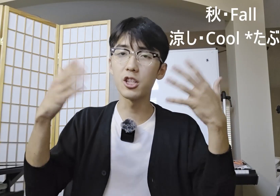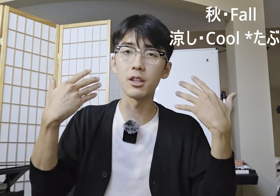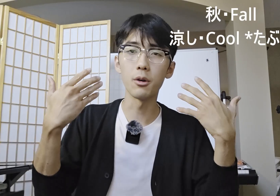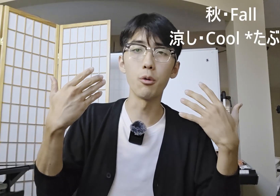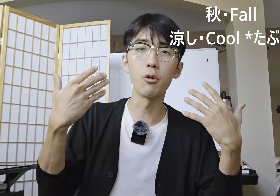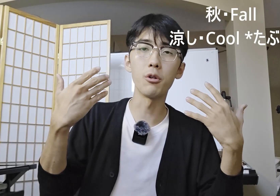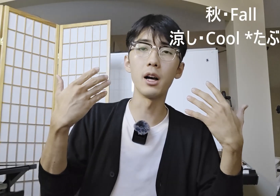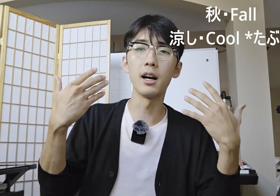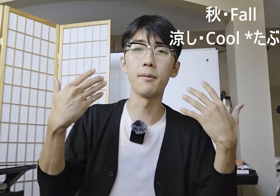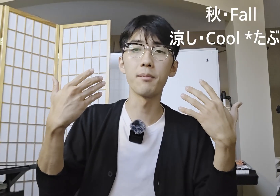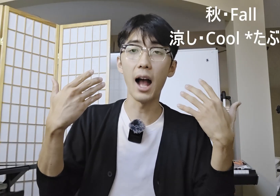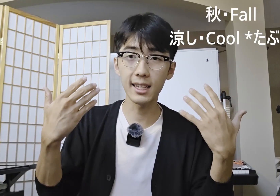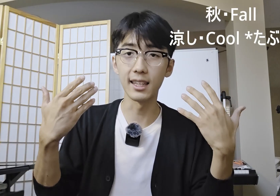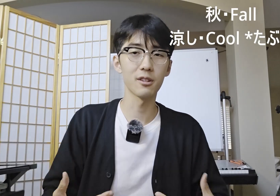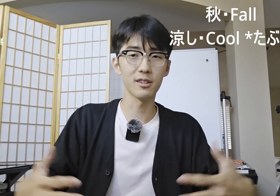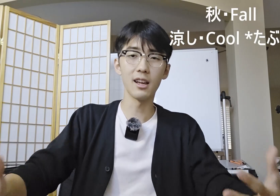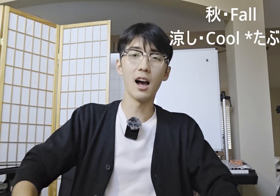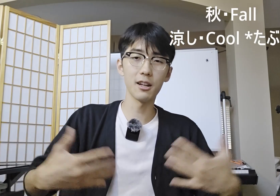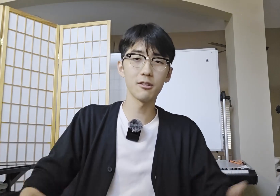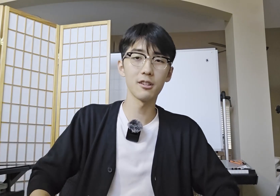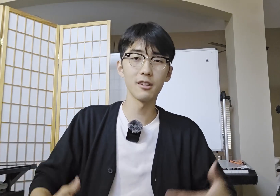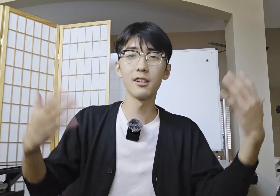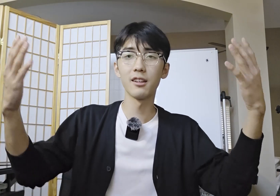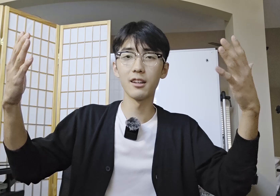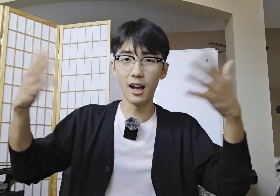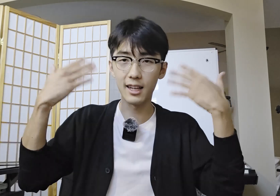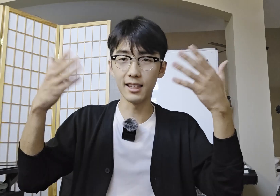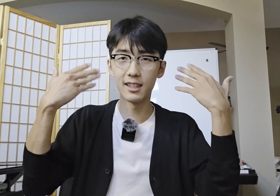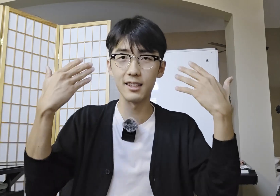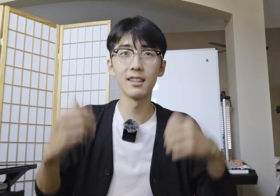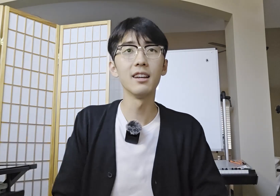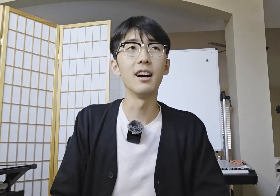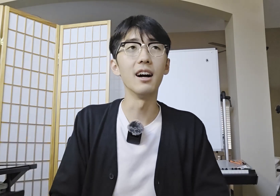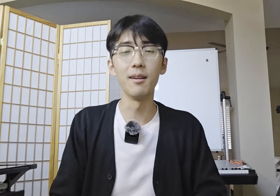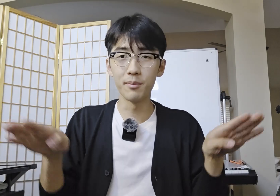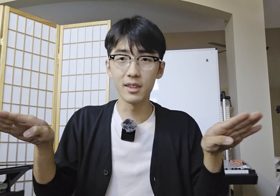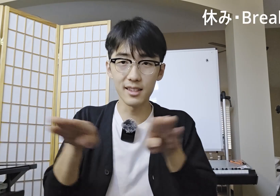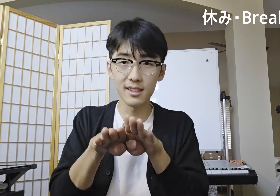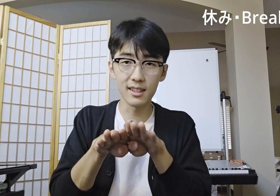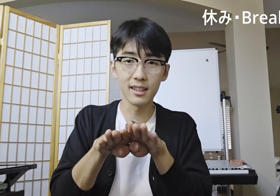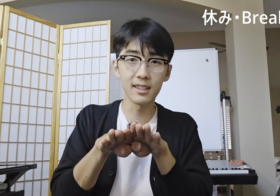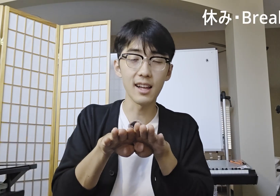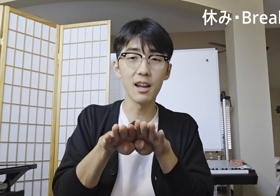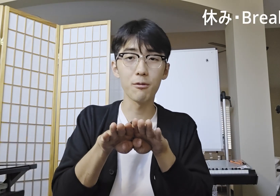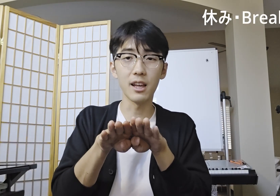suzushi or aki. So it's haru, aki. This is the sign for